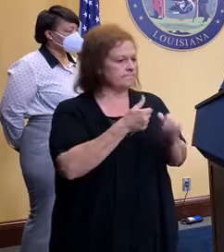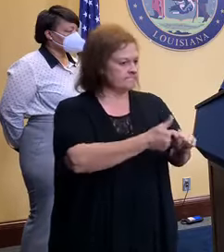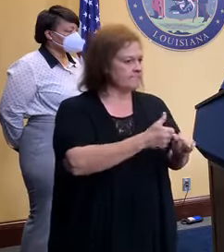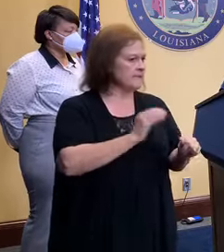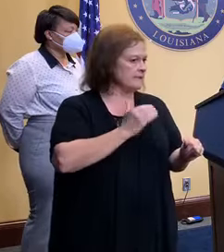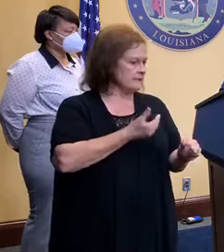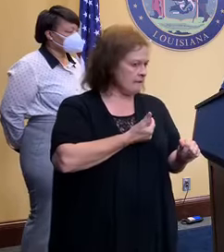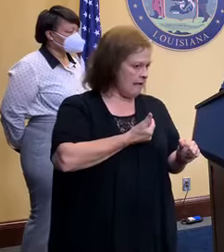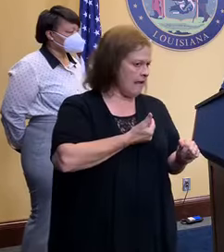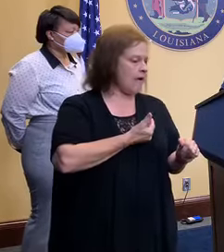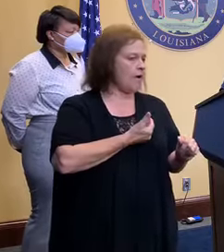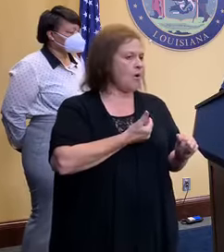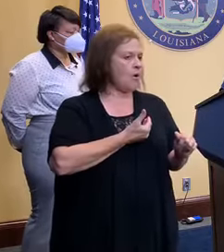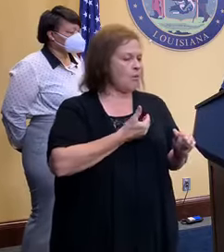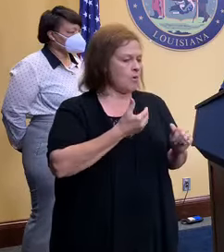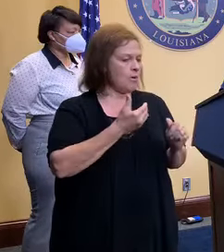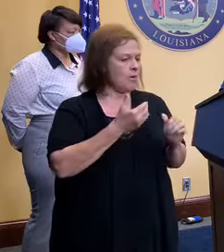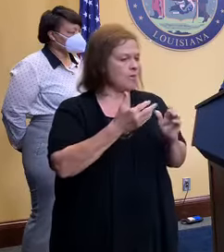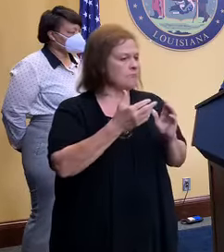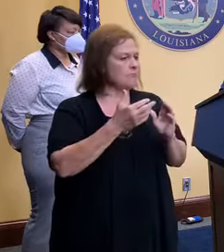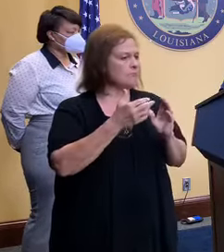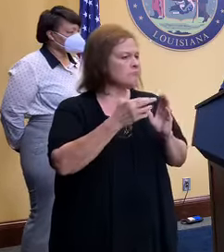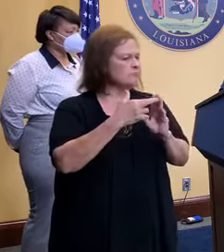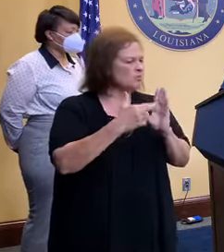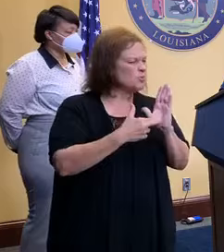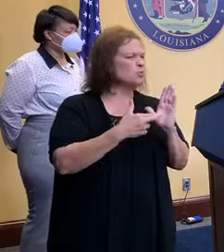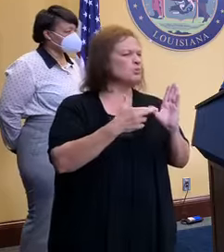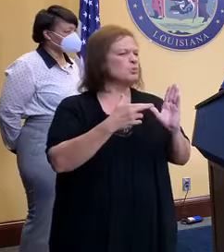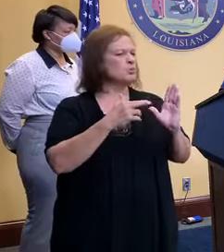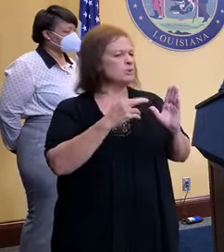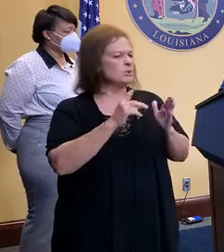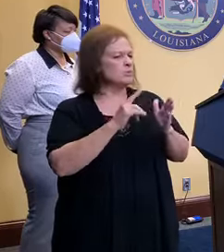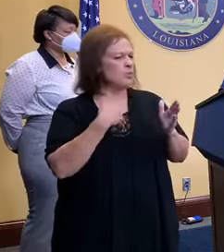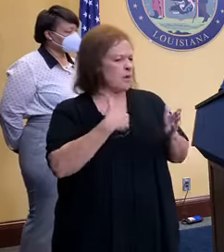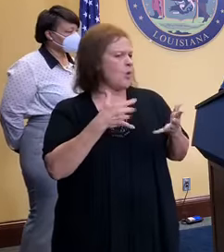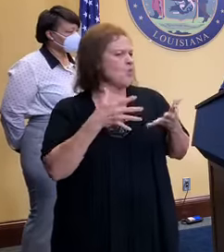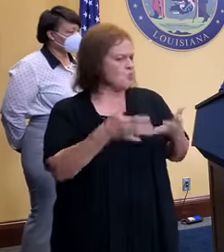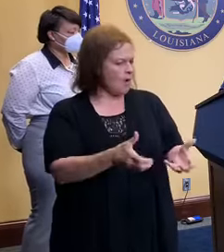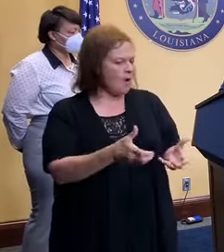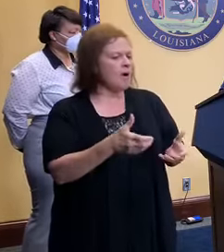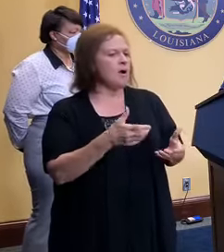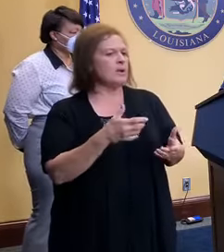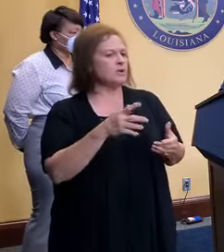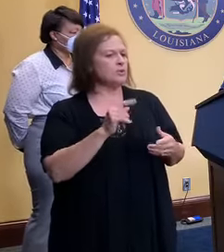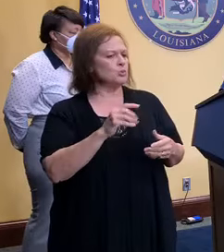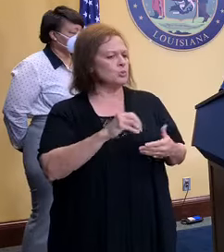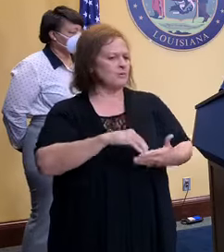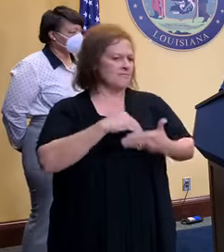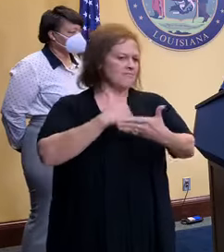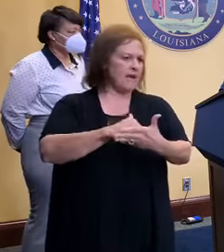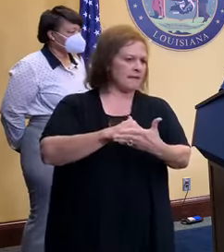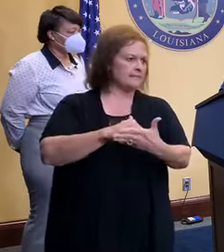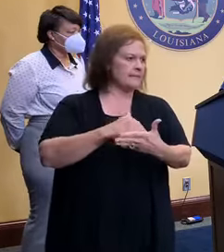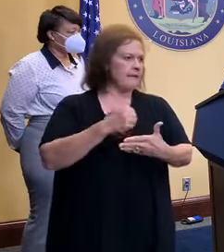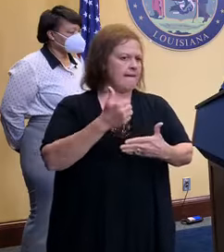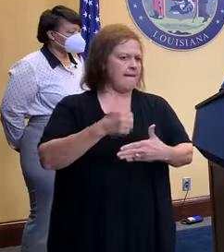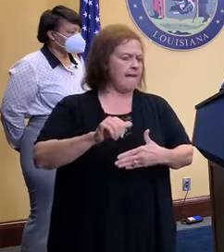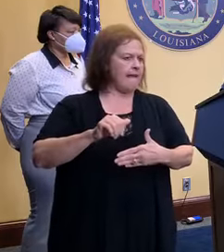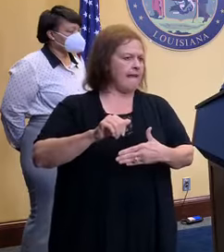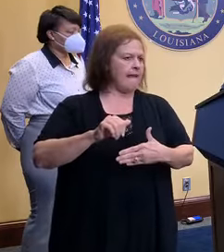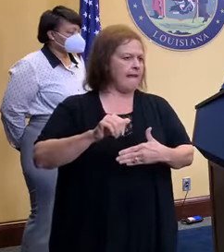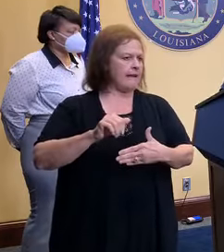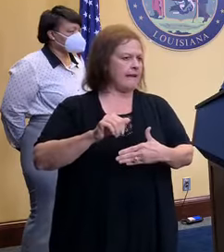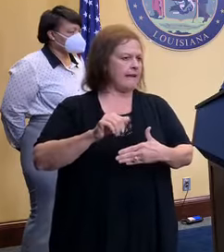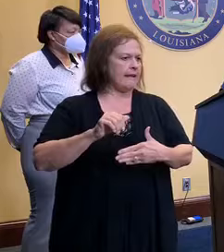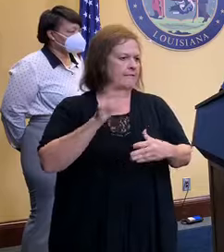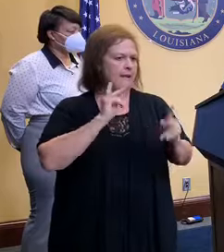foremost, most important piece of our puzzle. We've limited the amount of malicious email systems that our